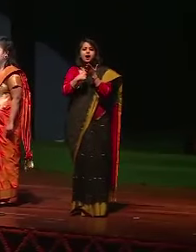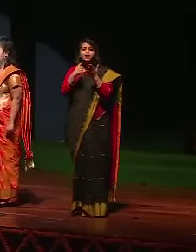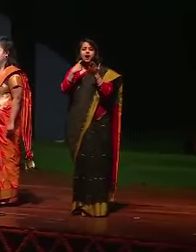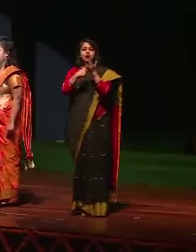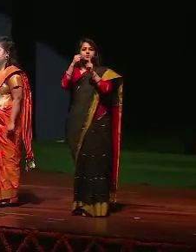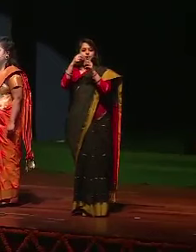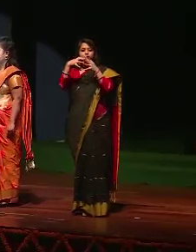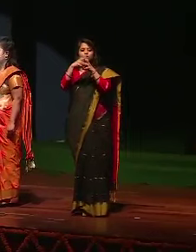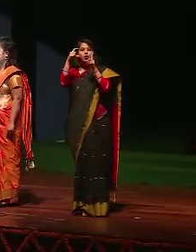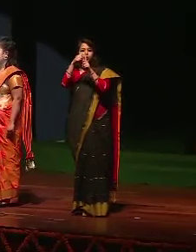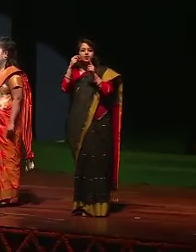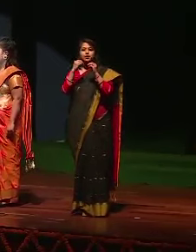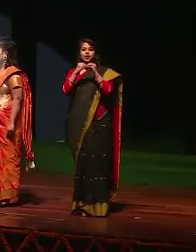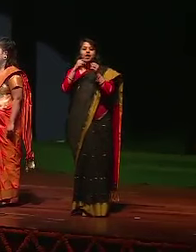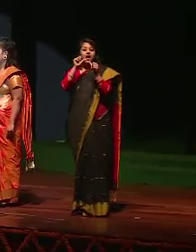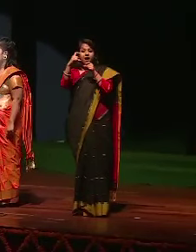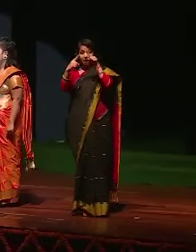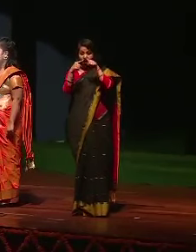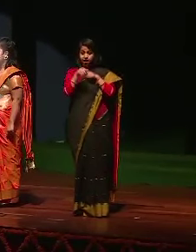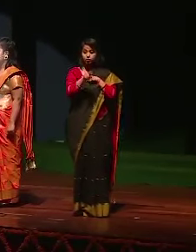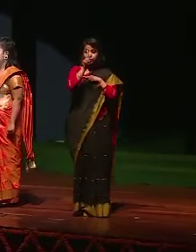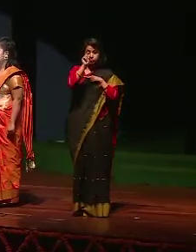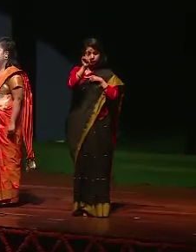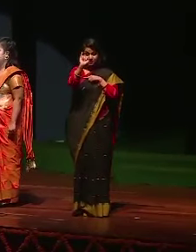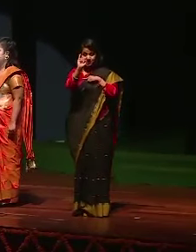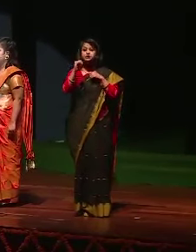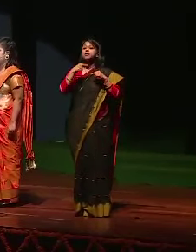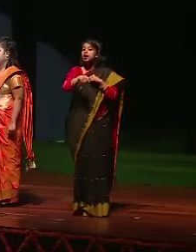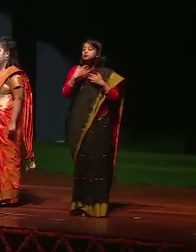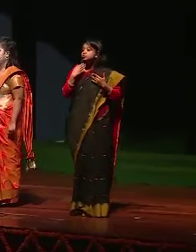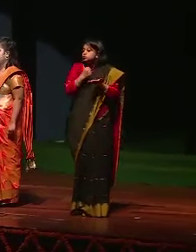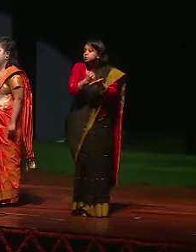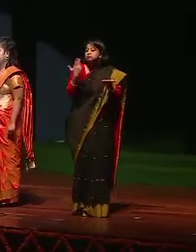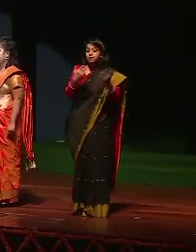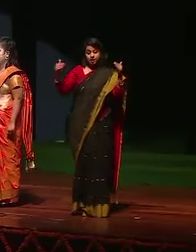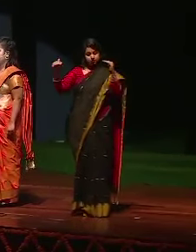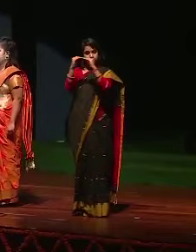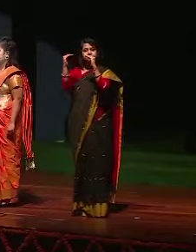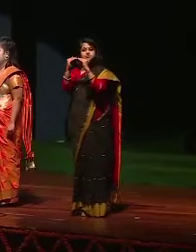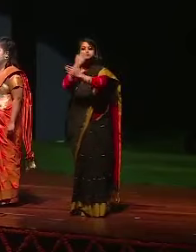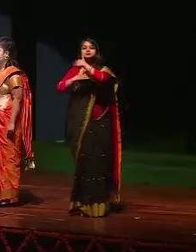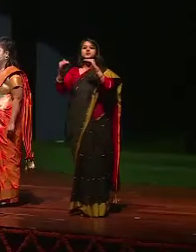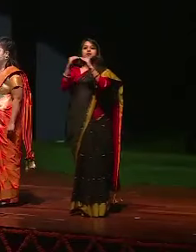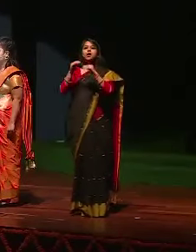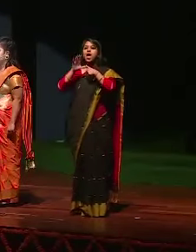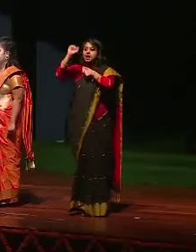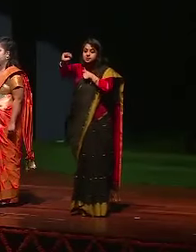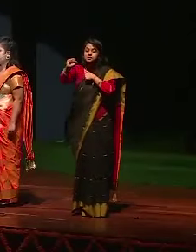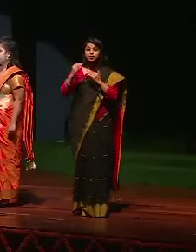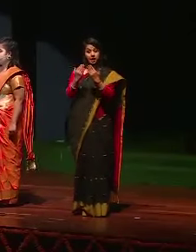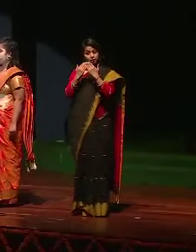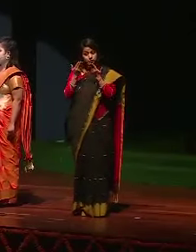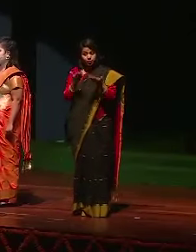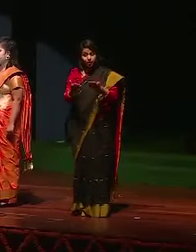Act 2016 that guarantees equality, non-discrimination, accessibility to higher